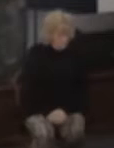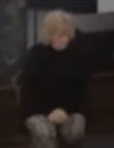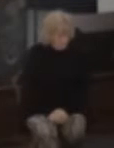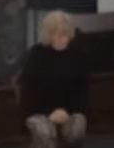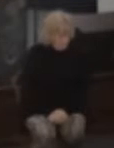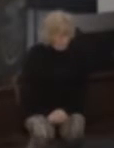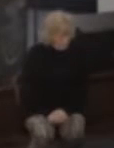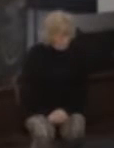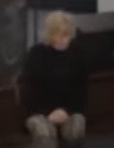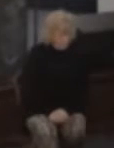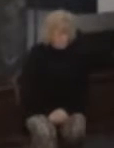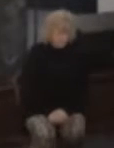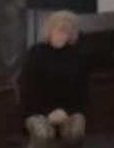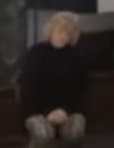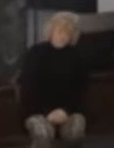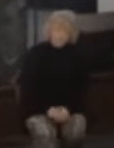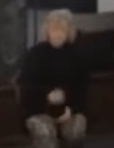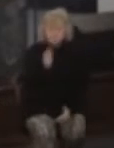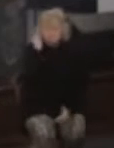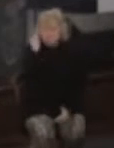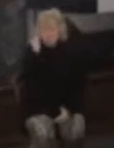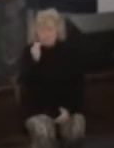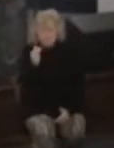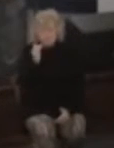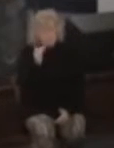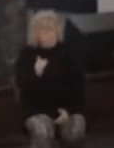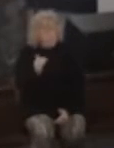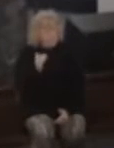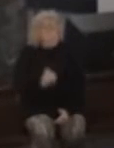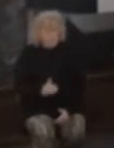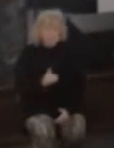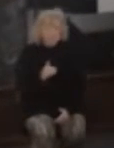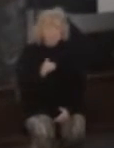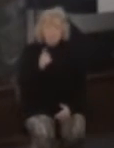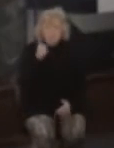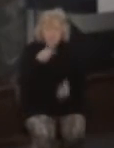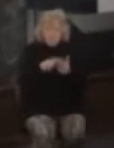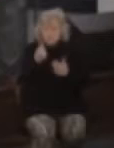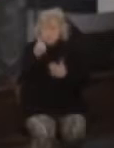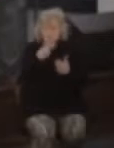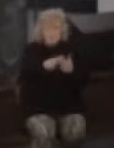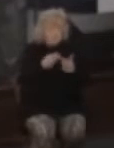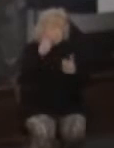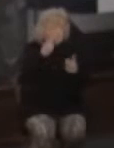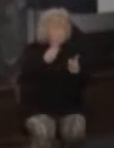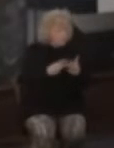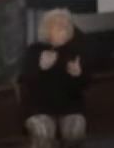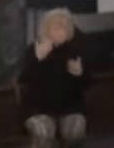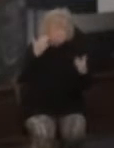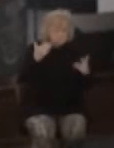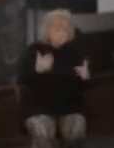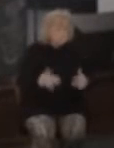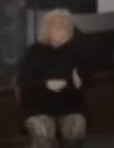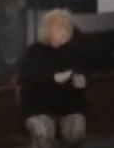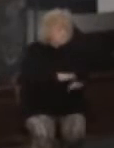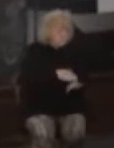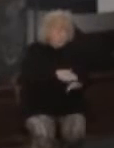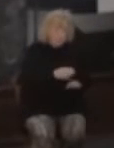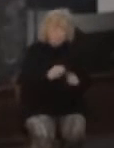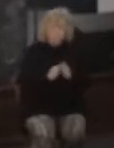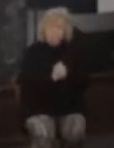first 16 verses, but we're just going to do them one or a couple at a time. So let's start with 1 Samuel